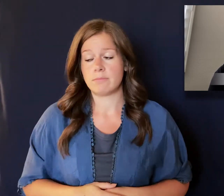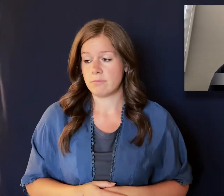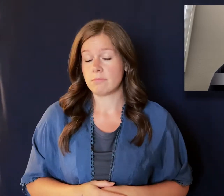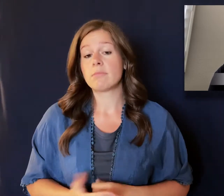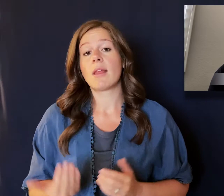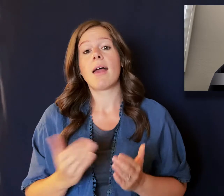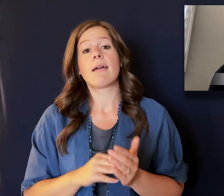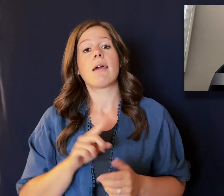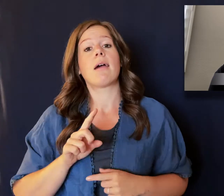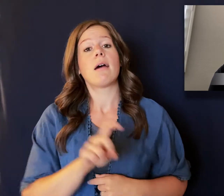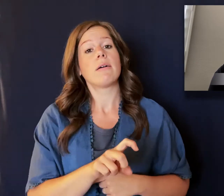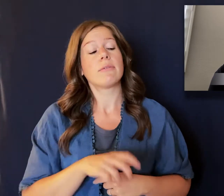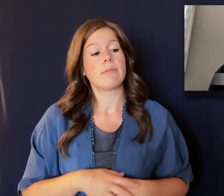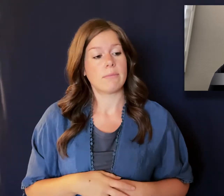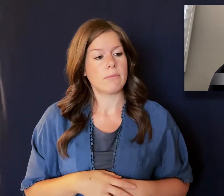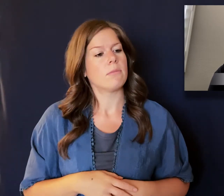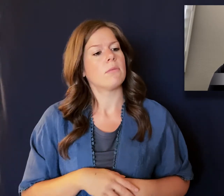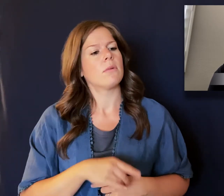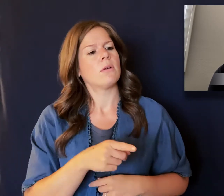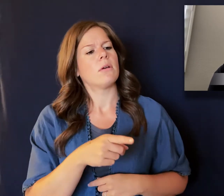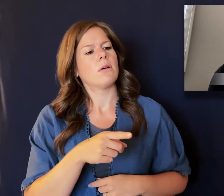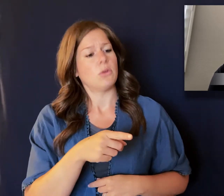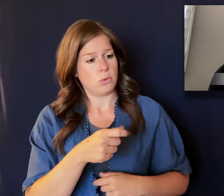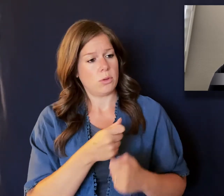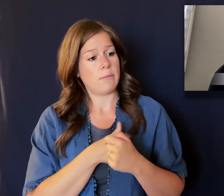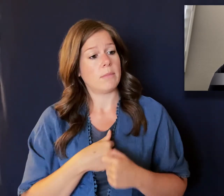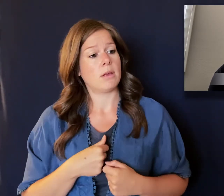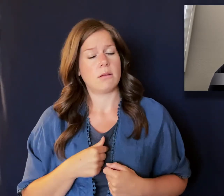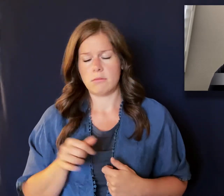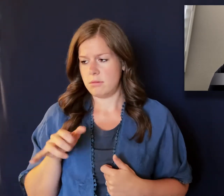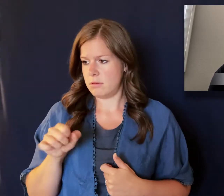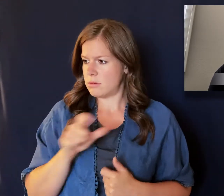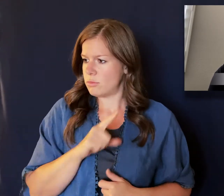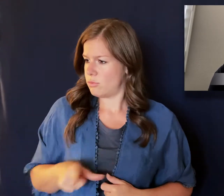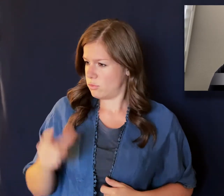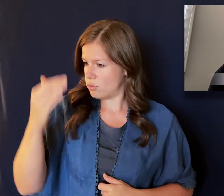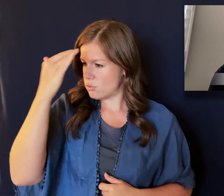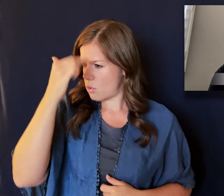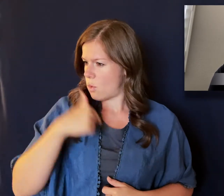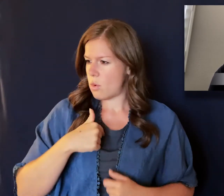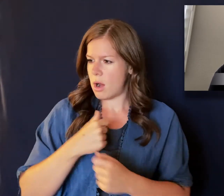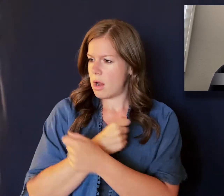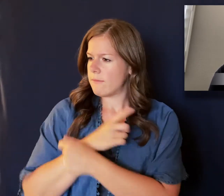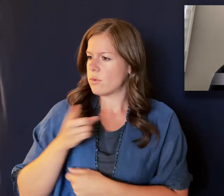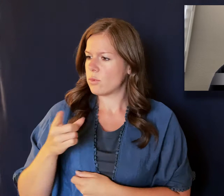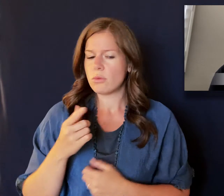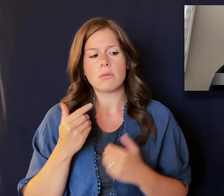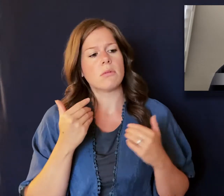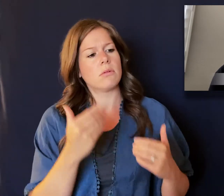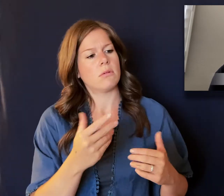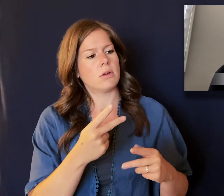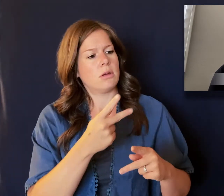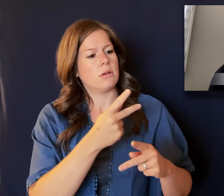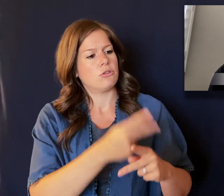son of John, do you love me? And he said, yes, Lord, you know that I love you. And he said, shepherd my